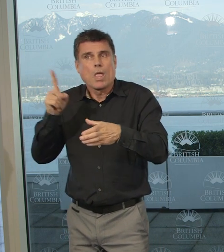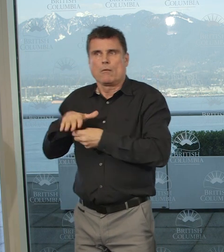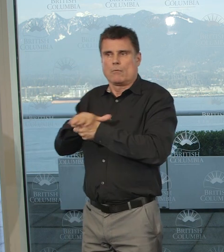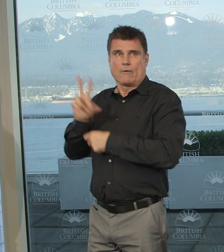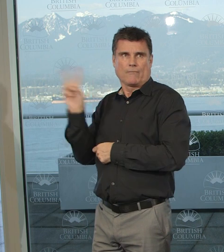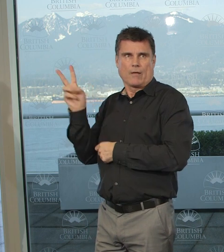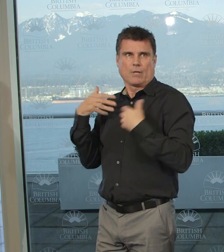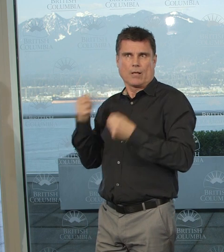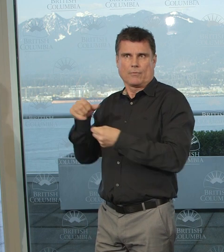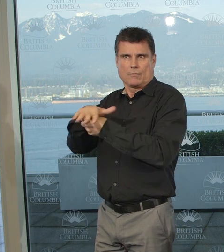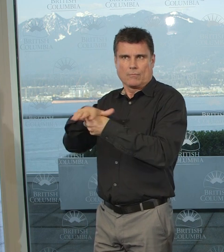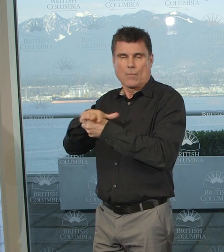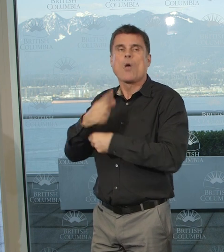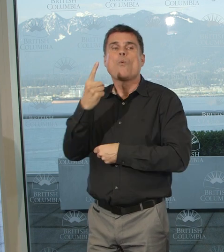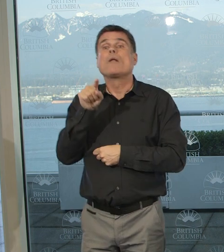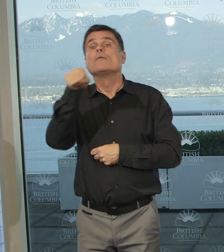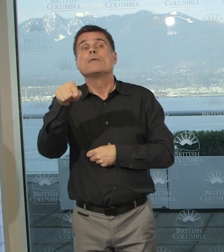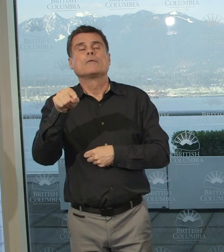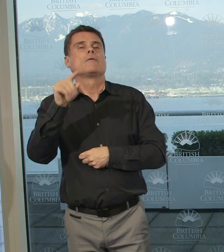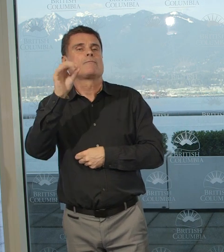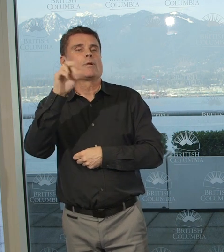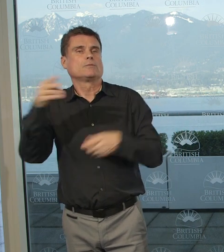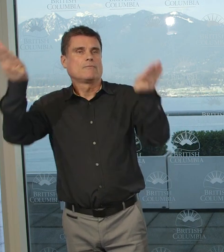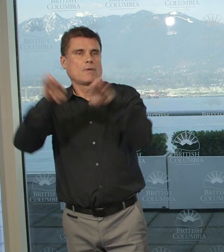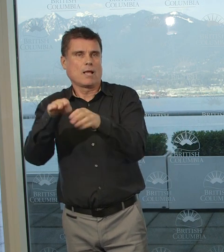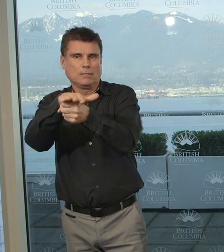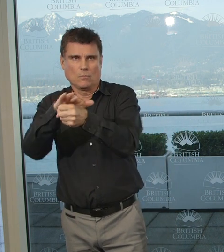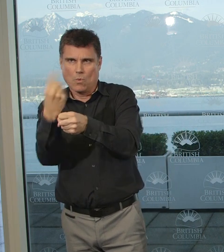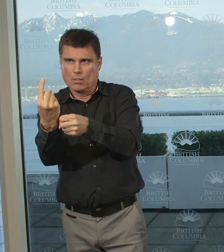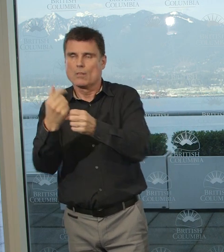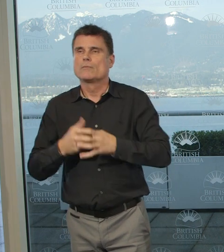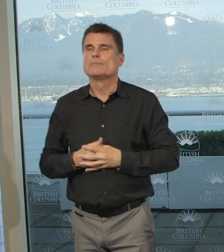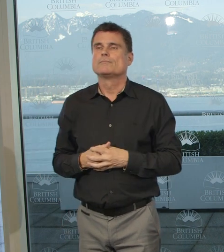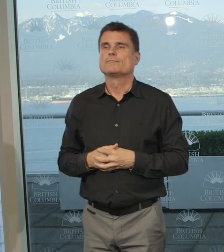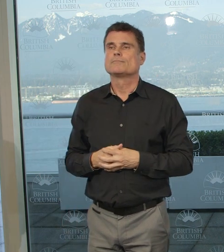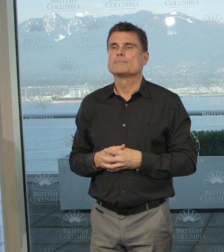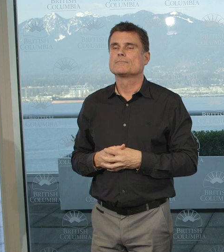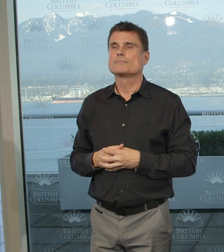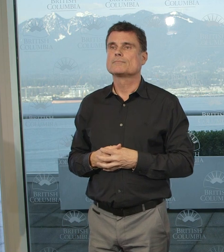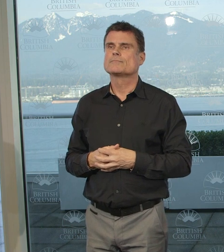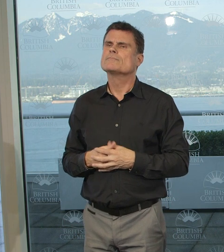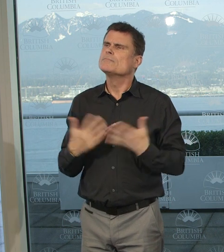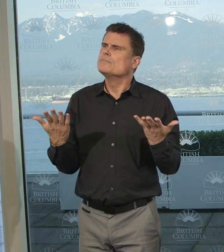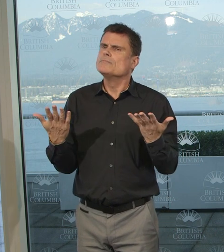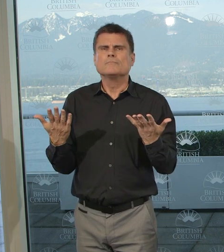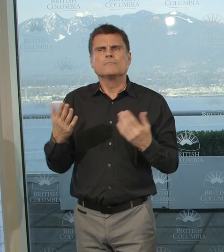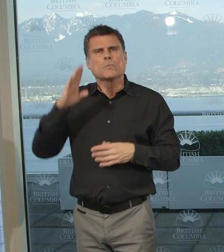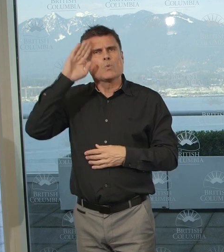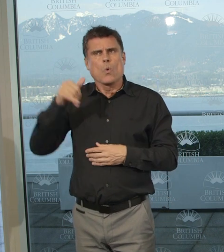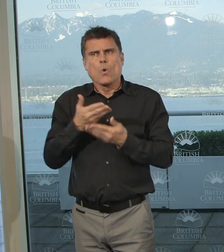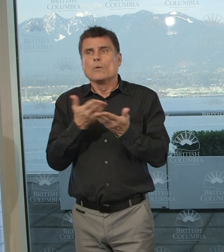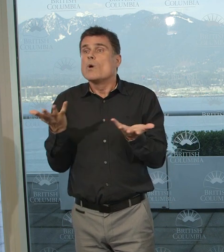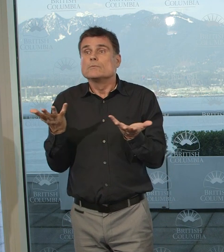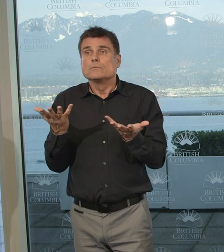Just to keep you up to date on some of the activities, we're obviously, as all of you know, we'll be announcing our weekly